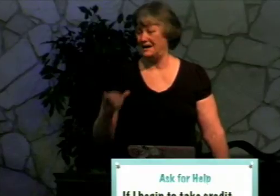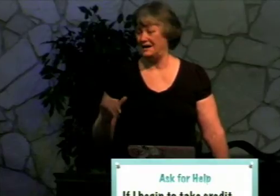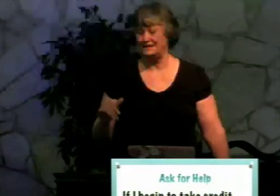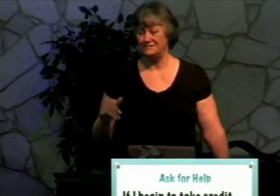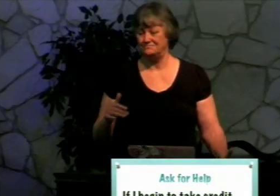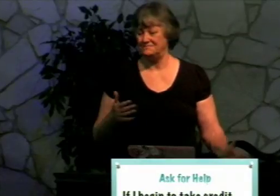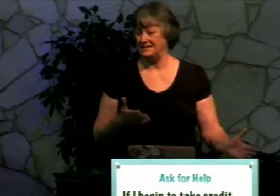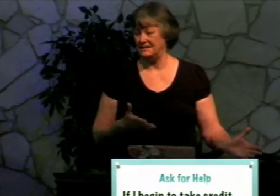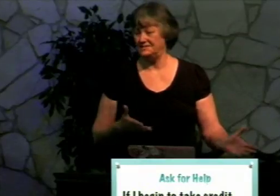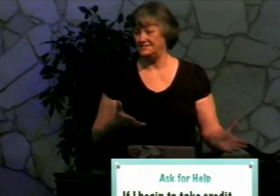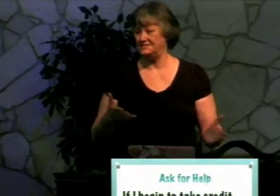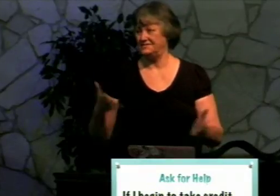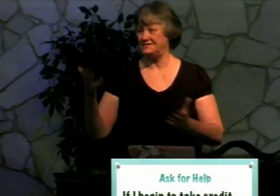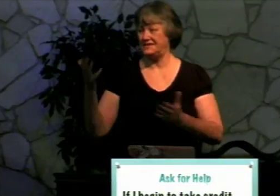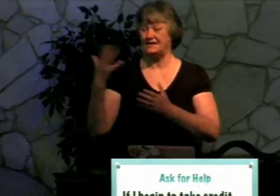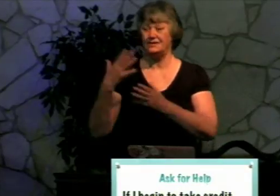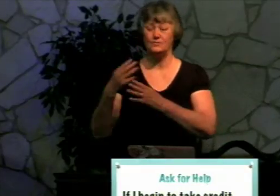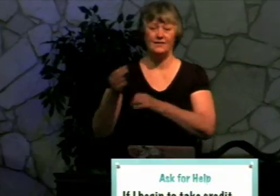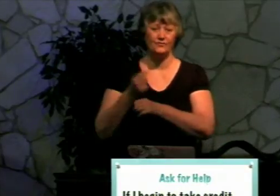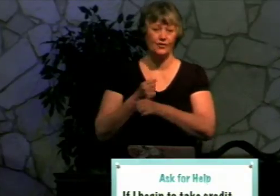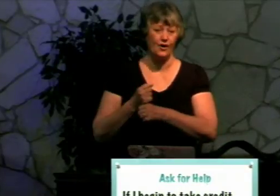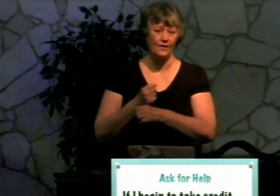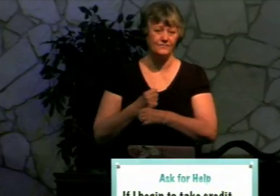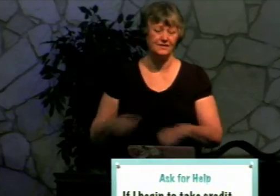by taking you out for coffee.